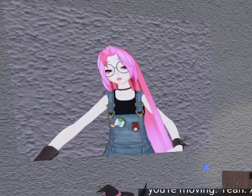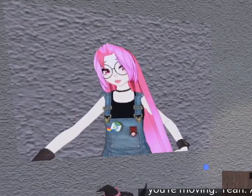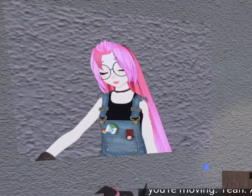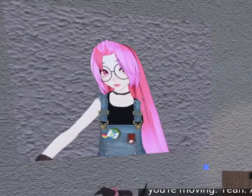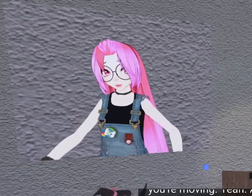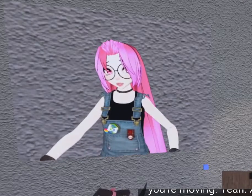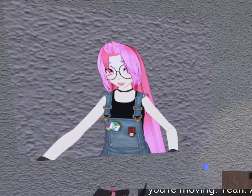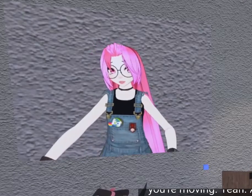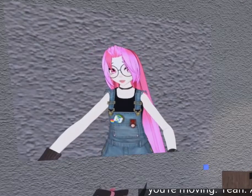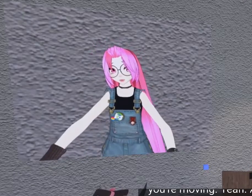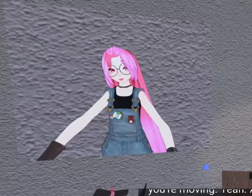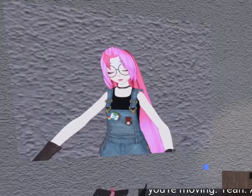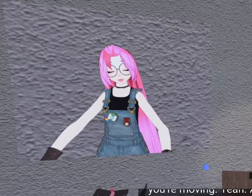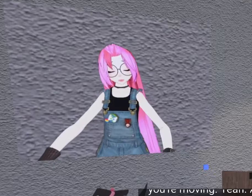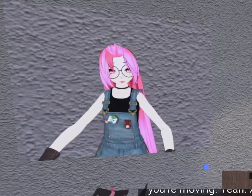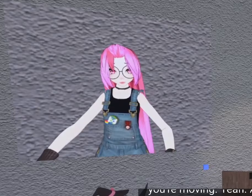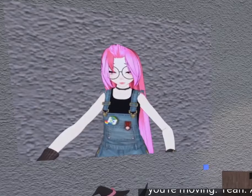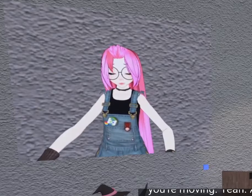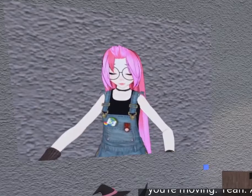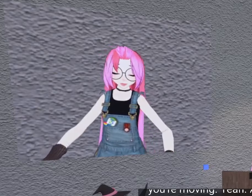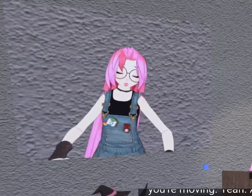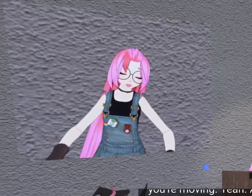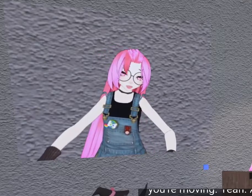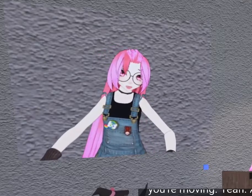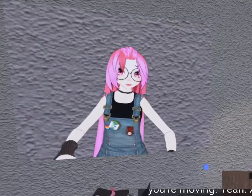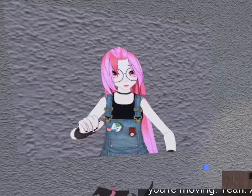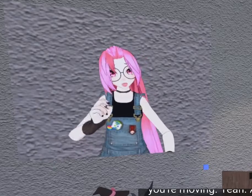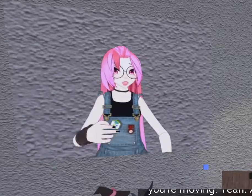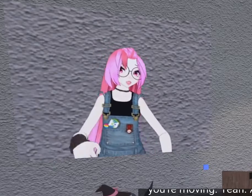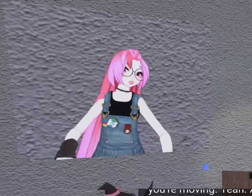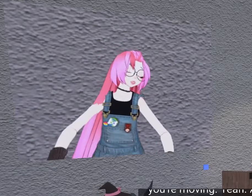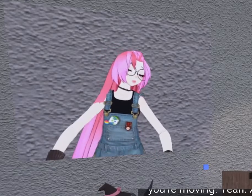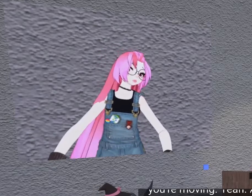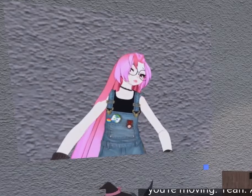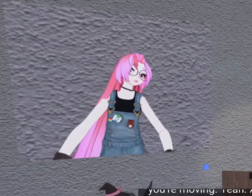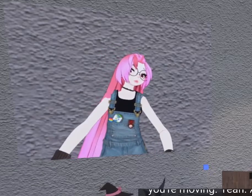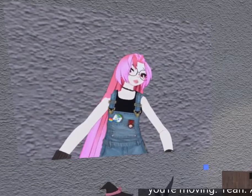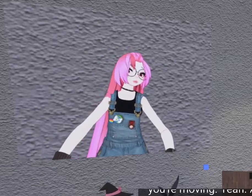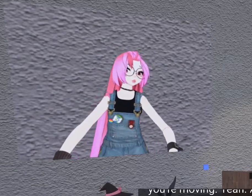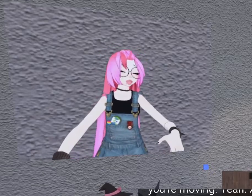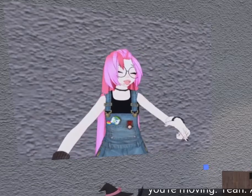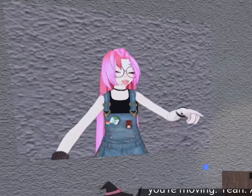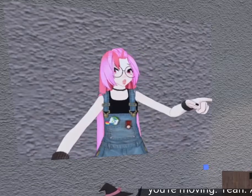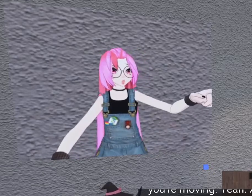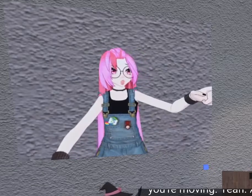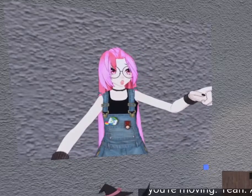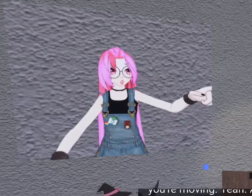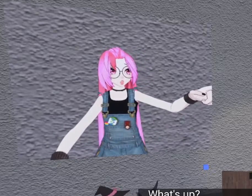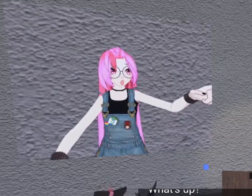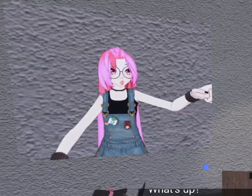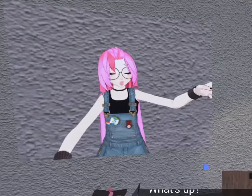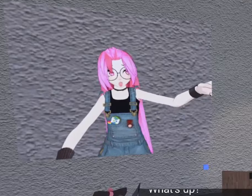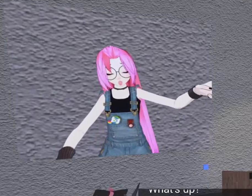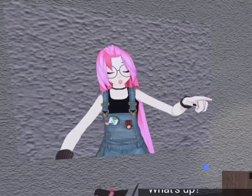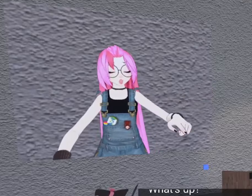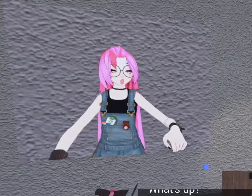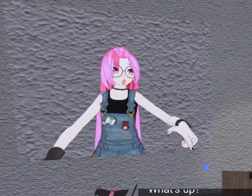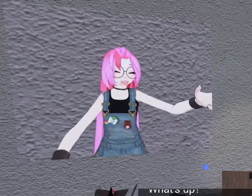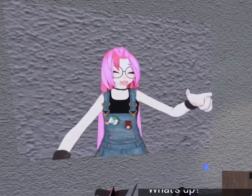You were here? Okay. Well, our wonderful archivized, our